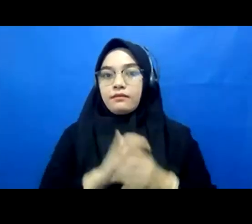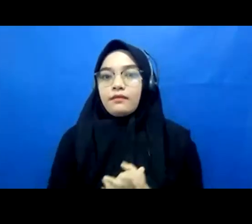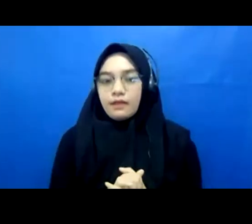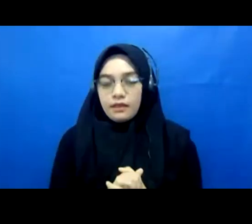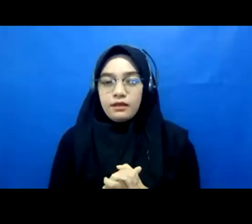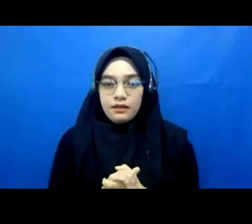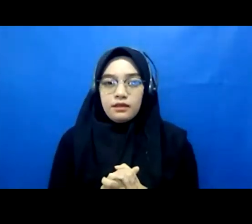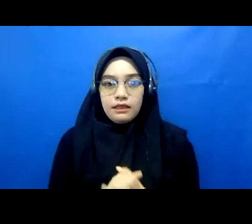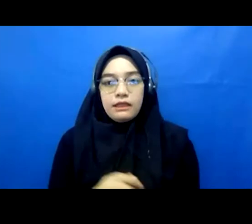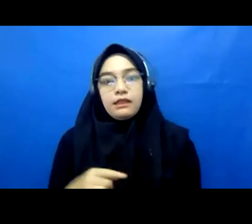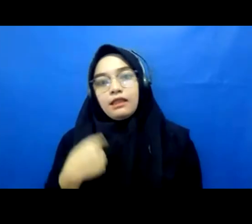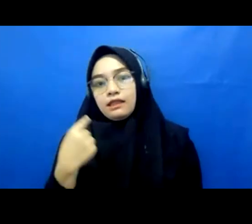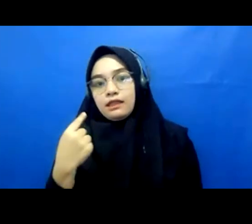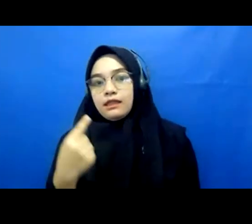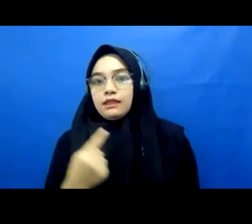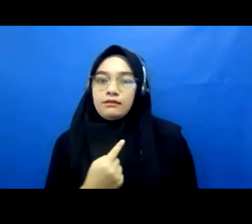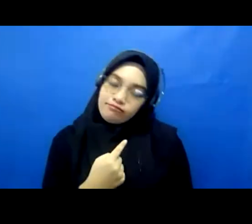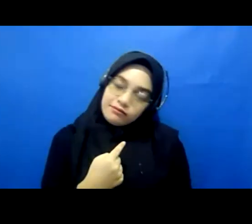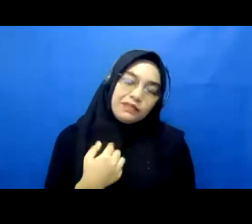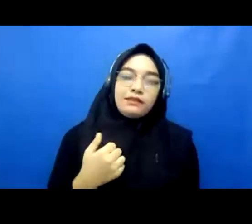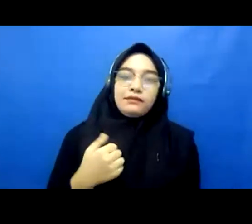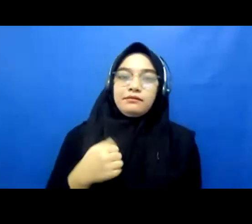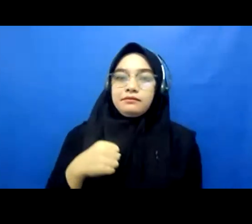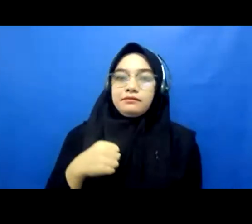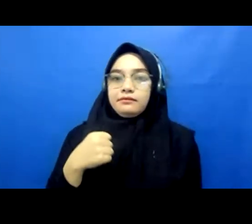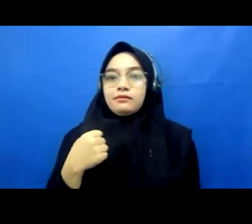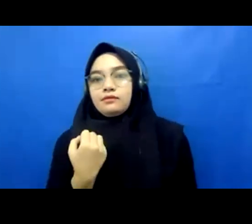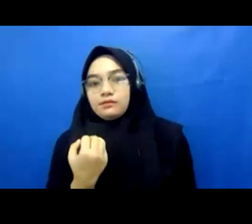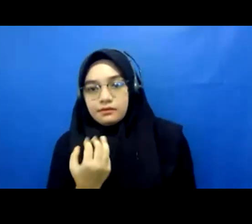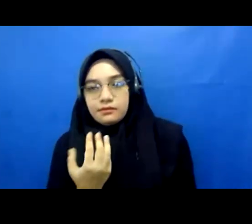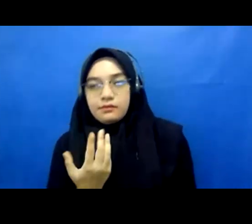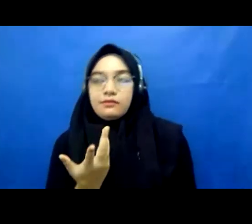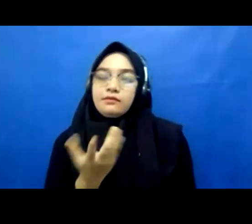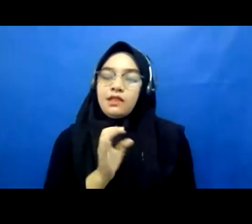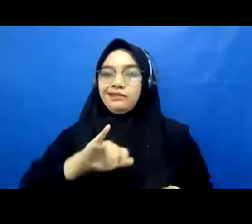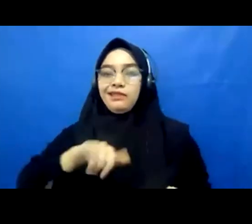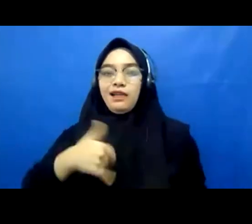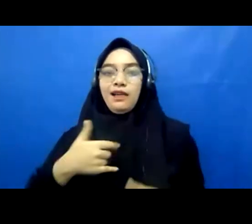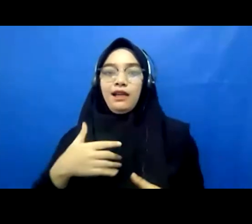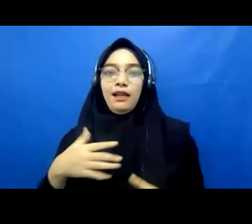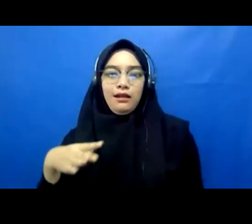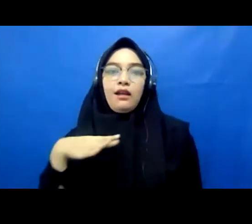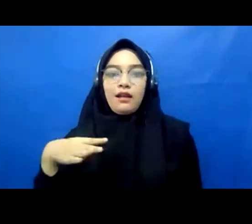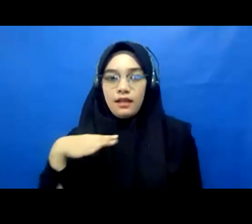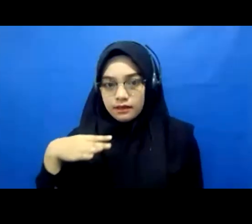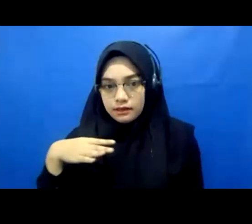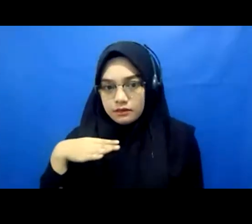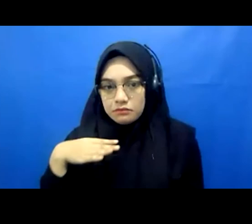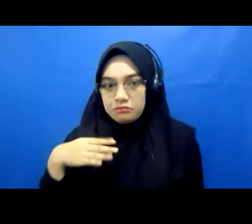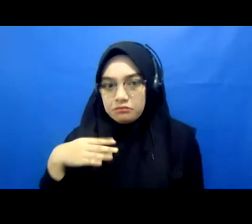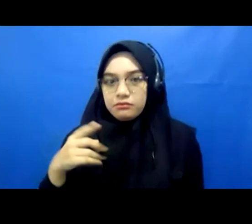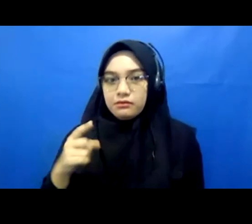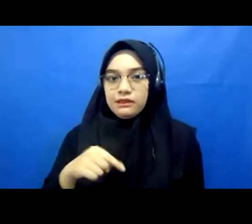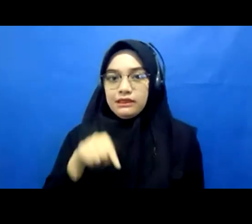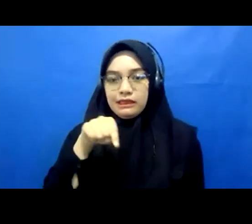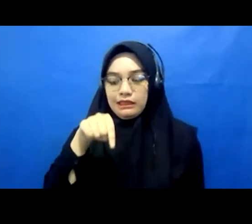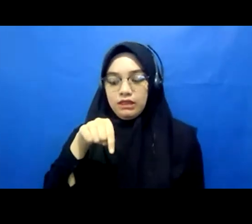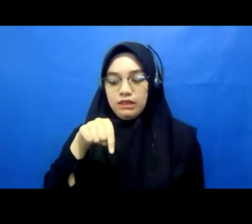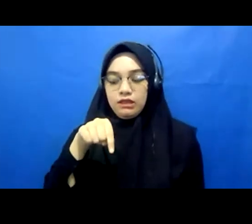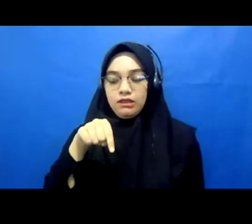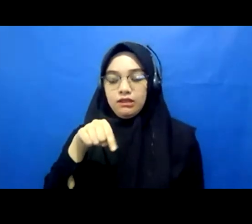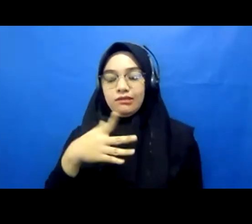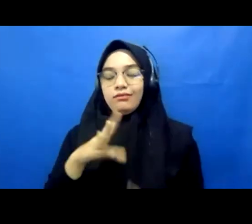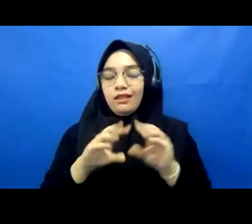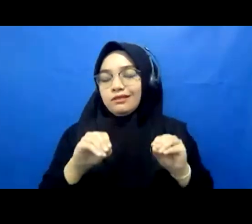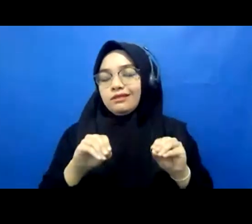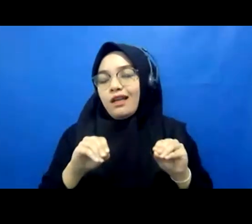rich or achievement what we've been aimed for. So work together for us, not just for disability, but for us. That what